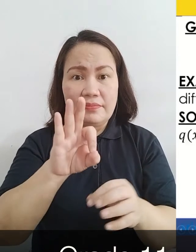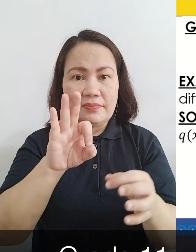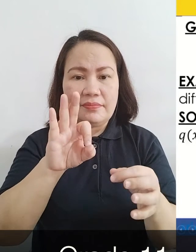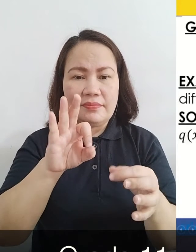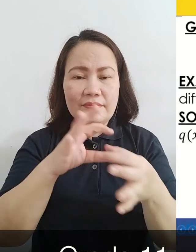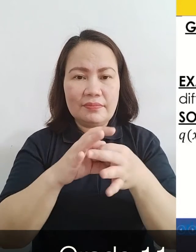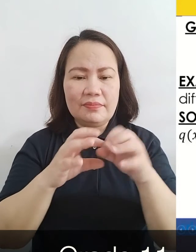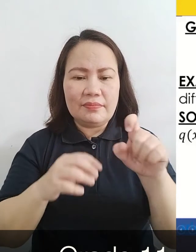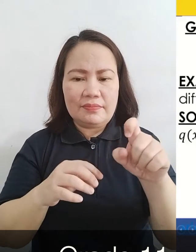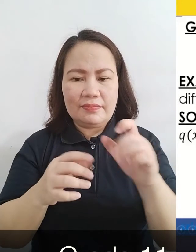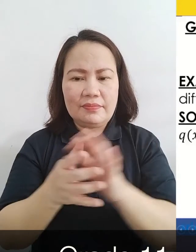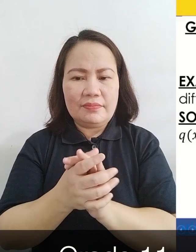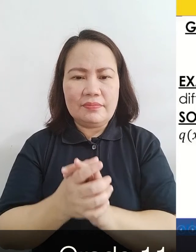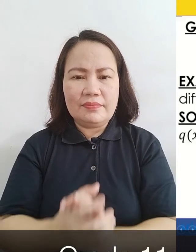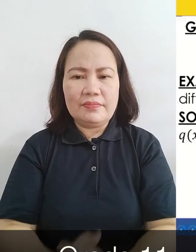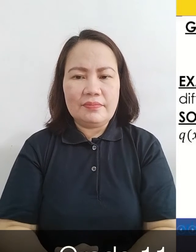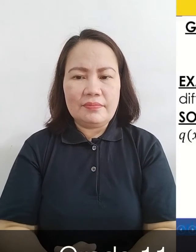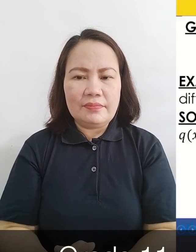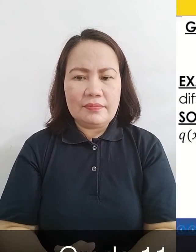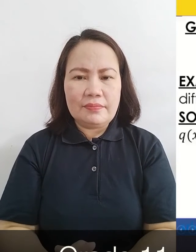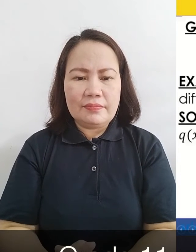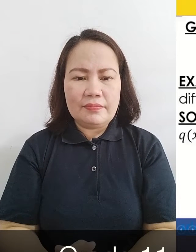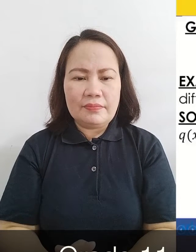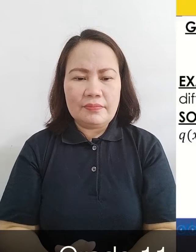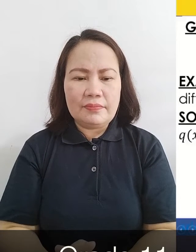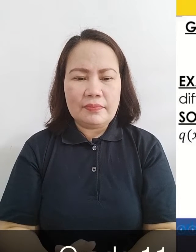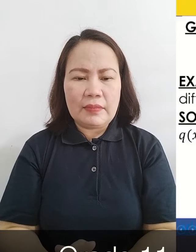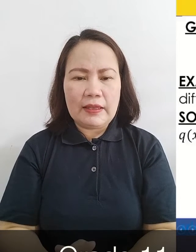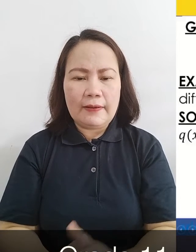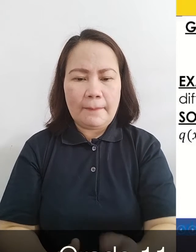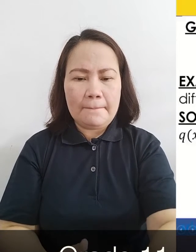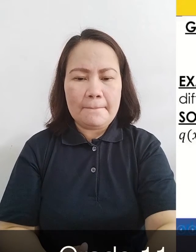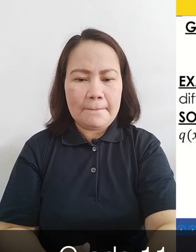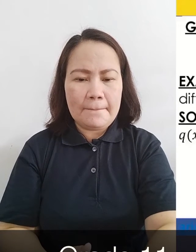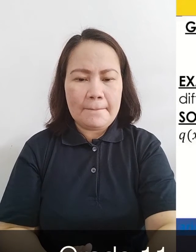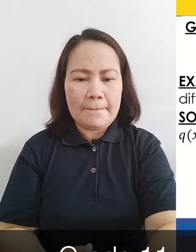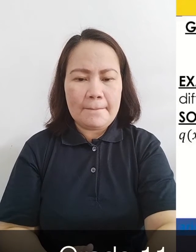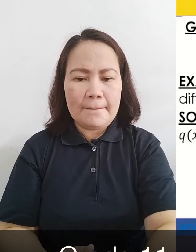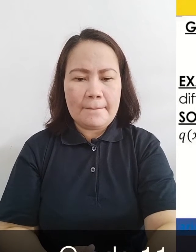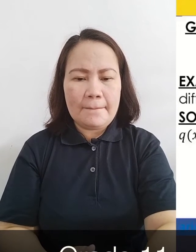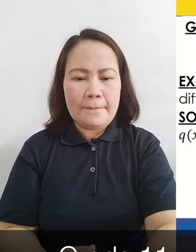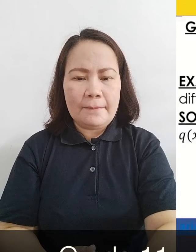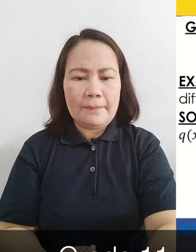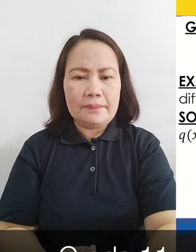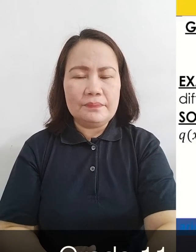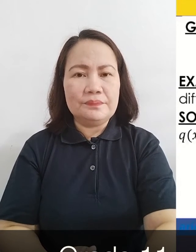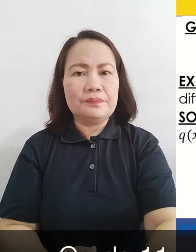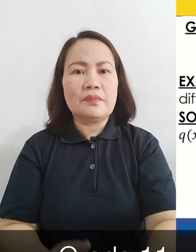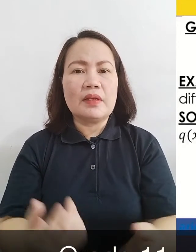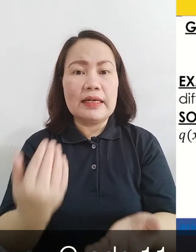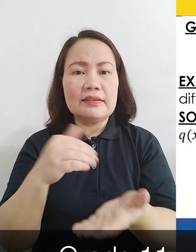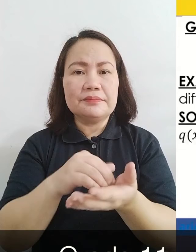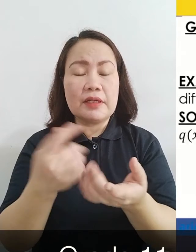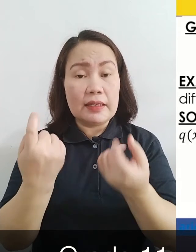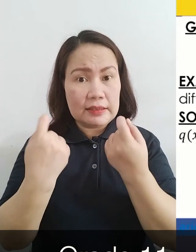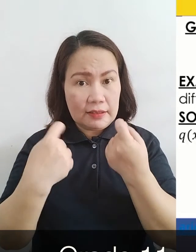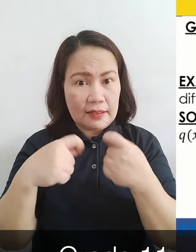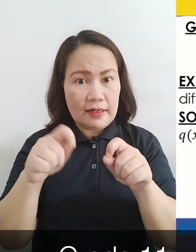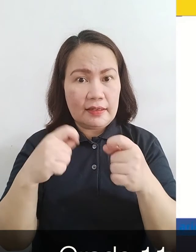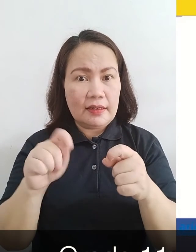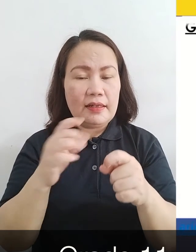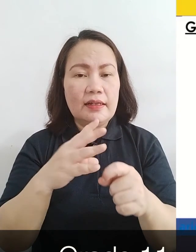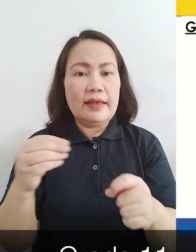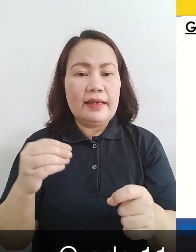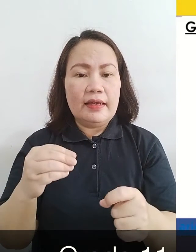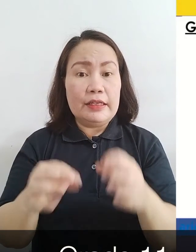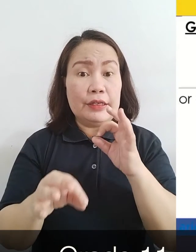3. Ulitin natin, magta-trial and error kayo dyan. Okay?